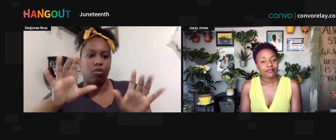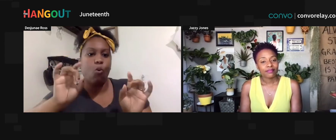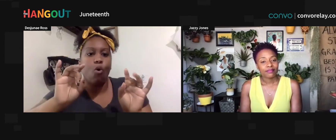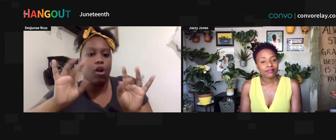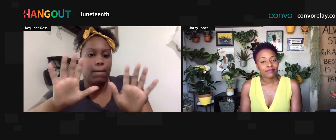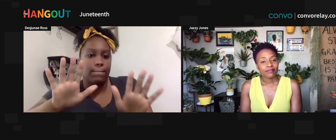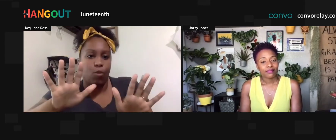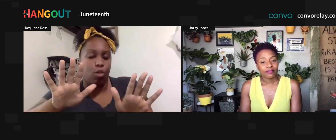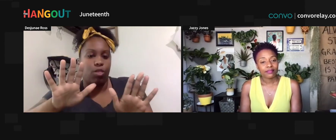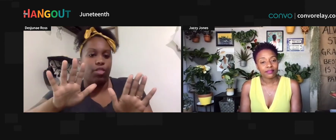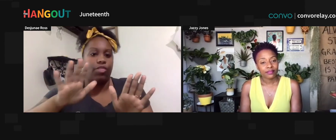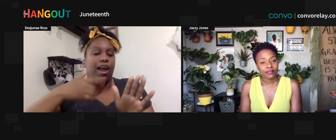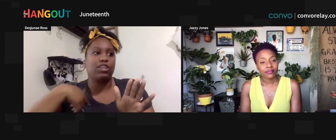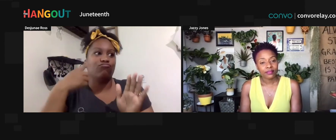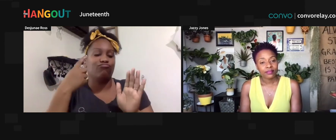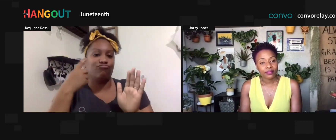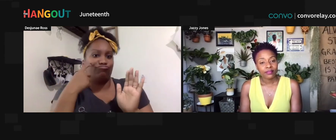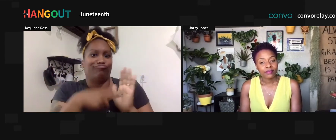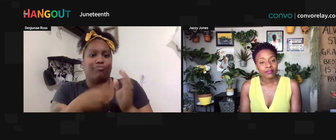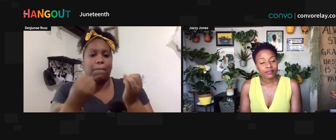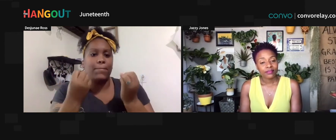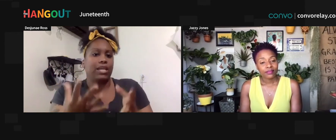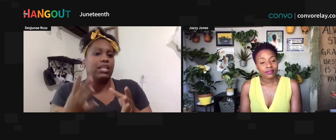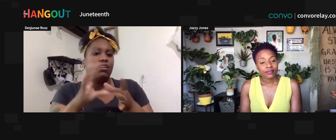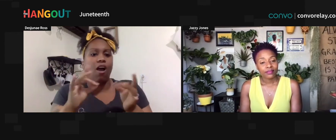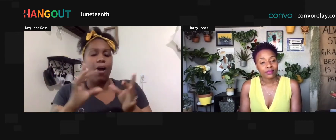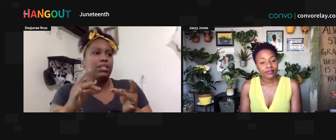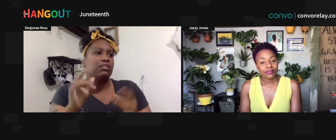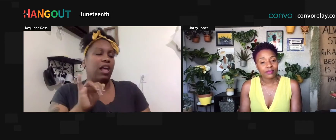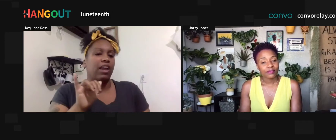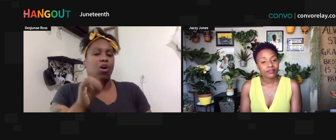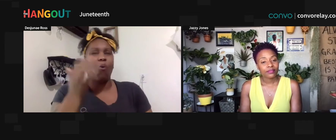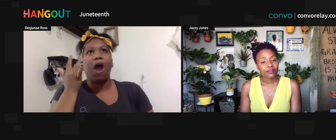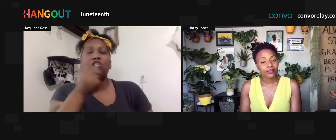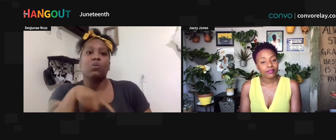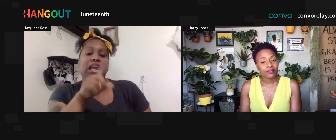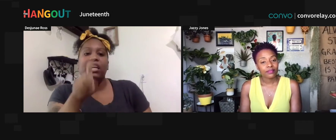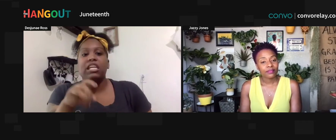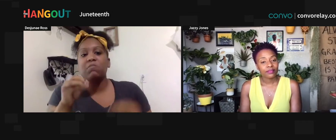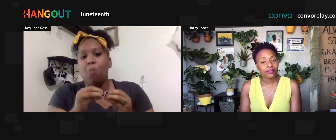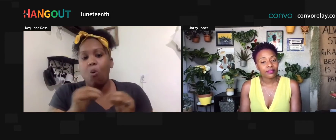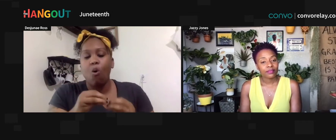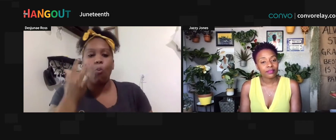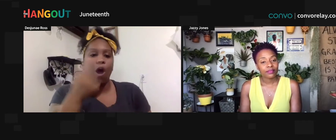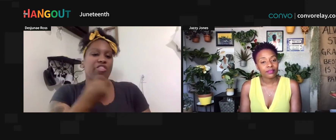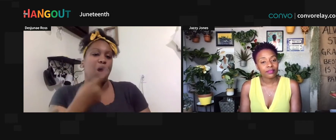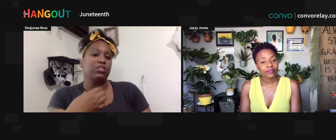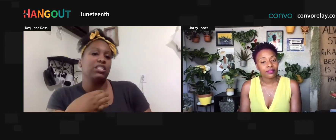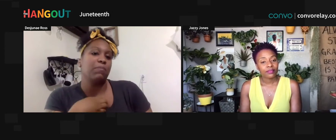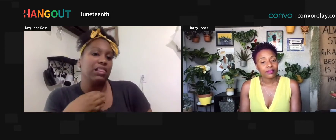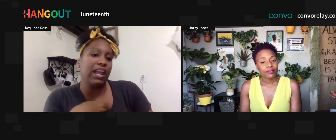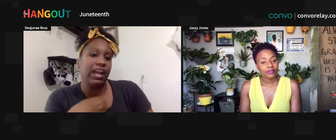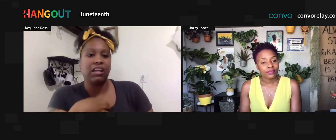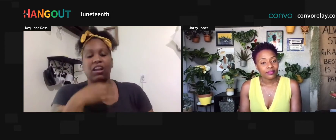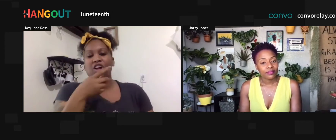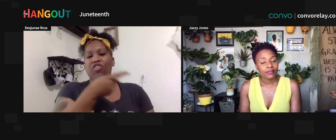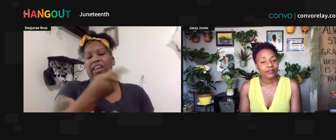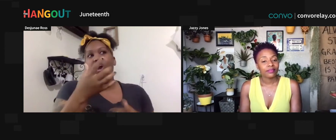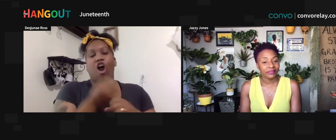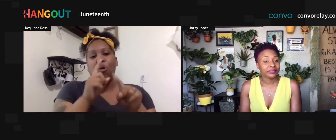were making, it wasn't even worth reading. I mean, they were horrific. I was realizing some of them were saying, well, why do we need to have